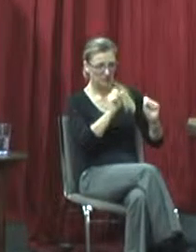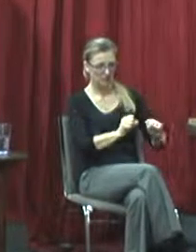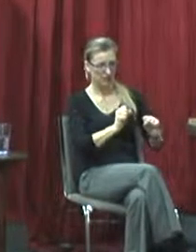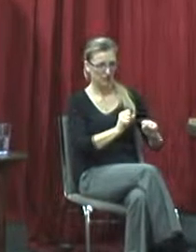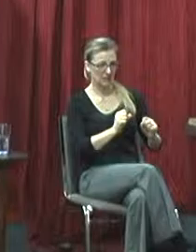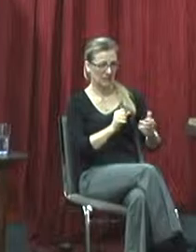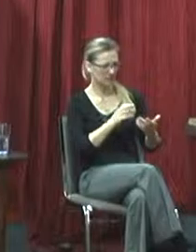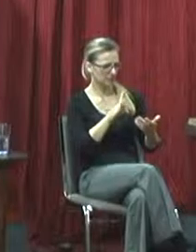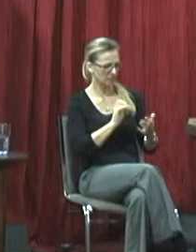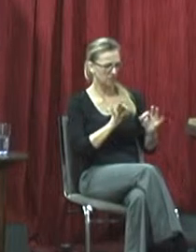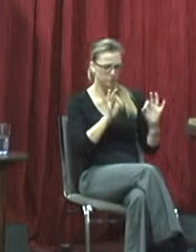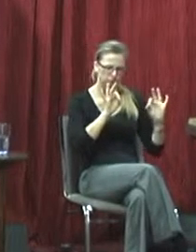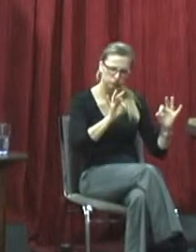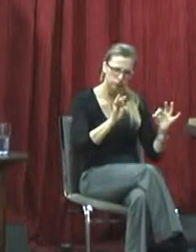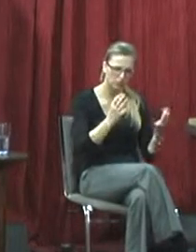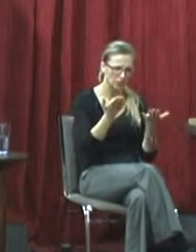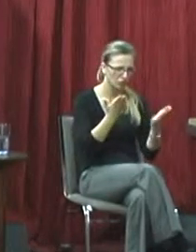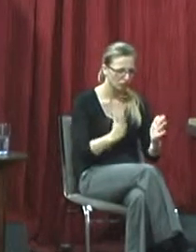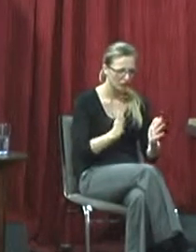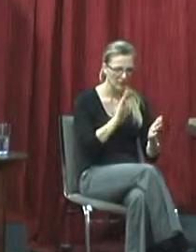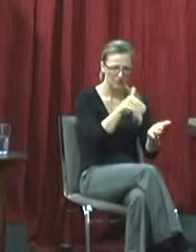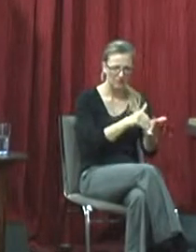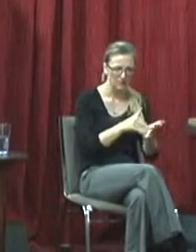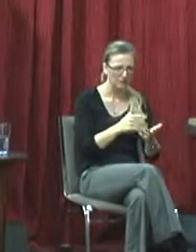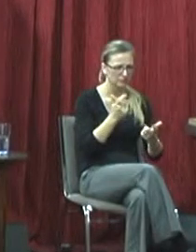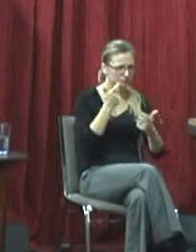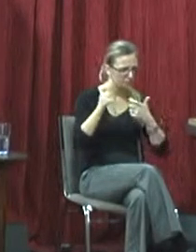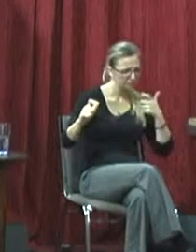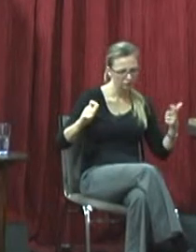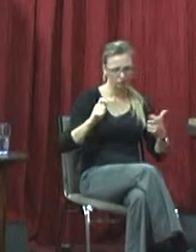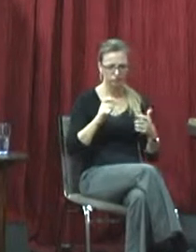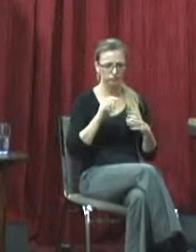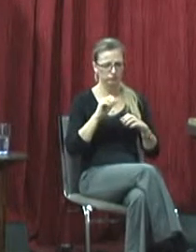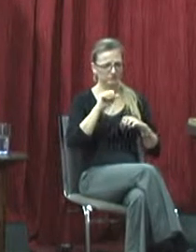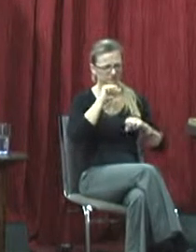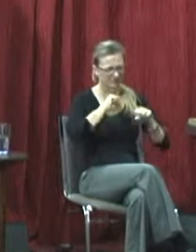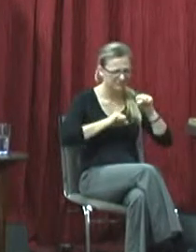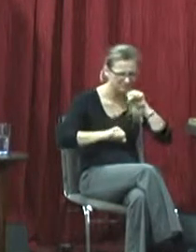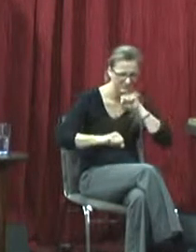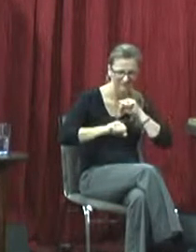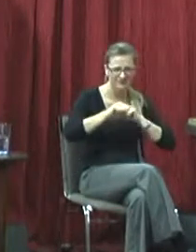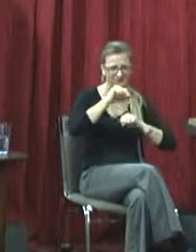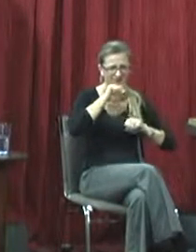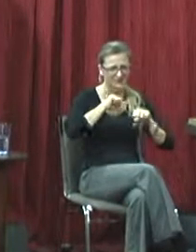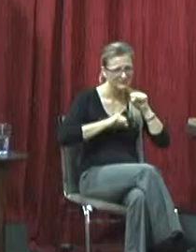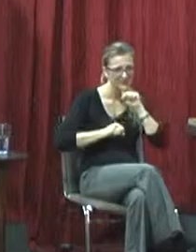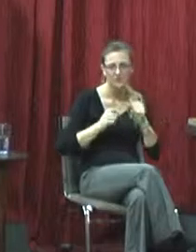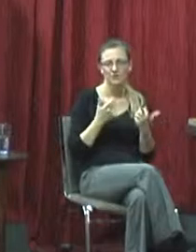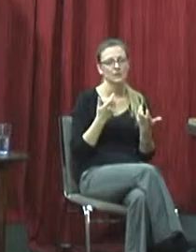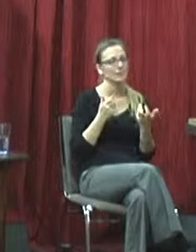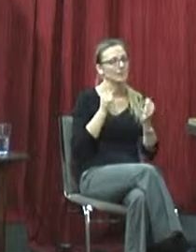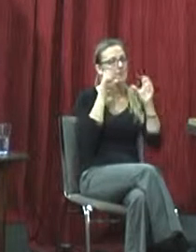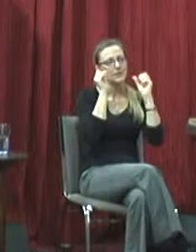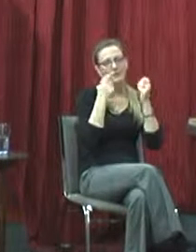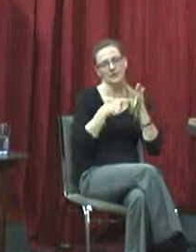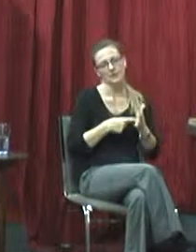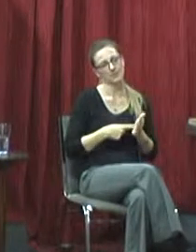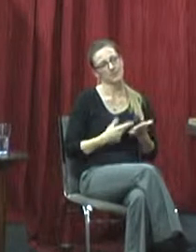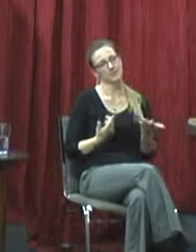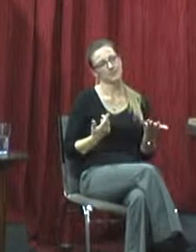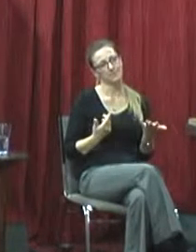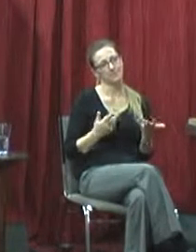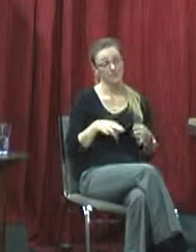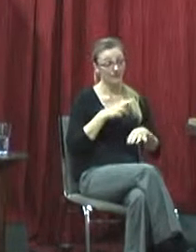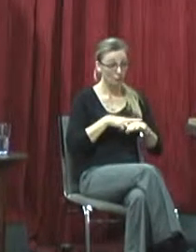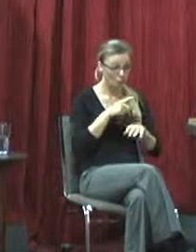an exemplary servant in the midst of great adversity is just a tremendous example. And, of course, he ended